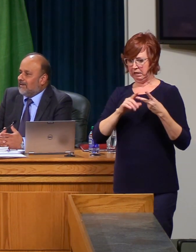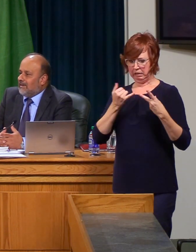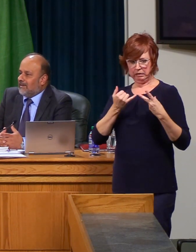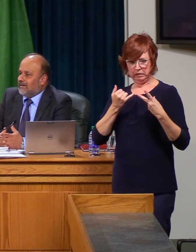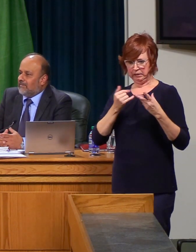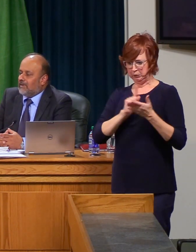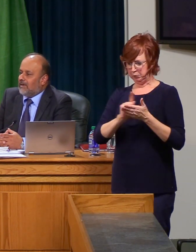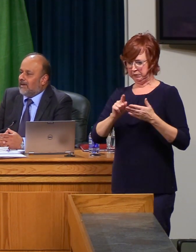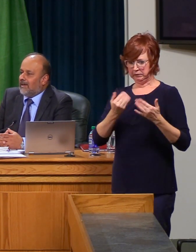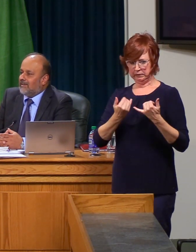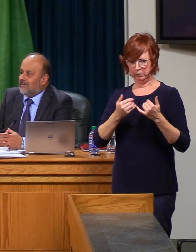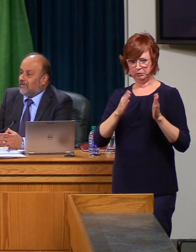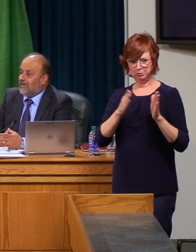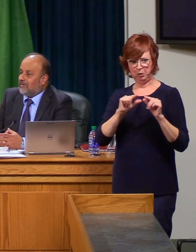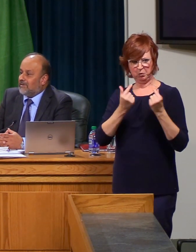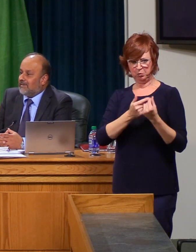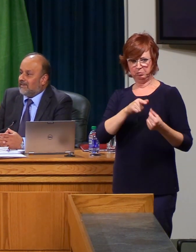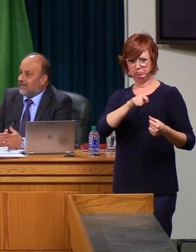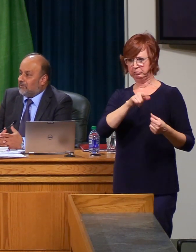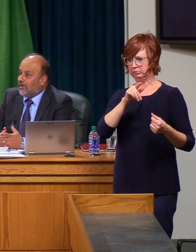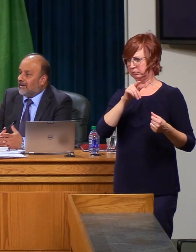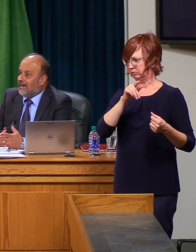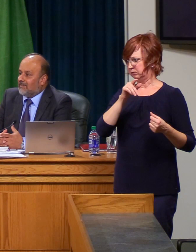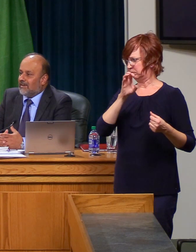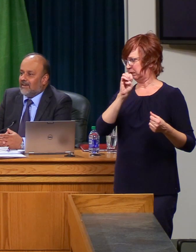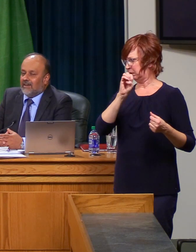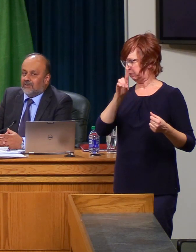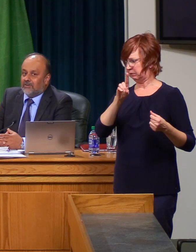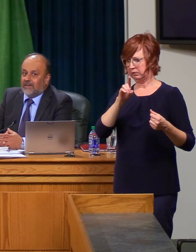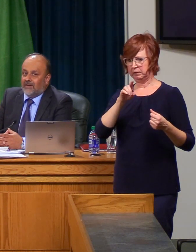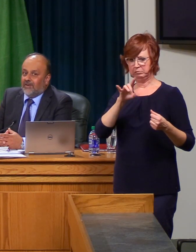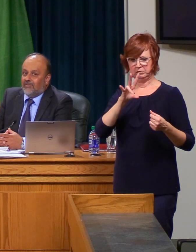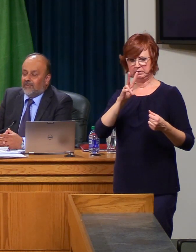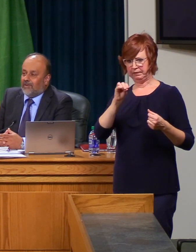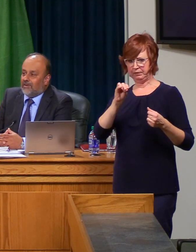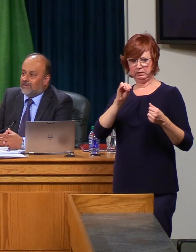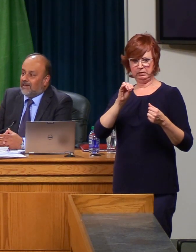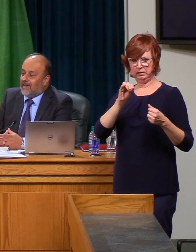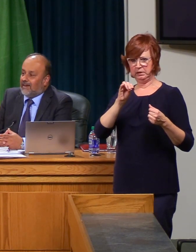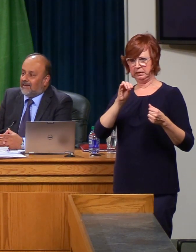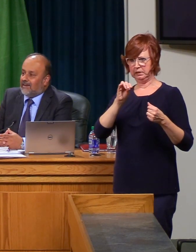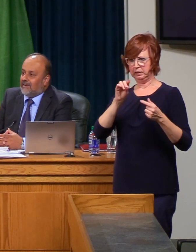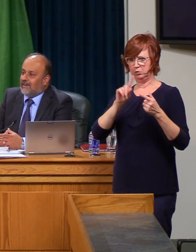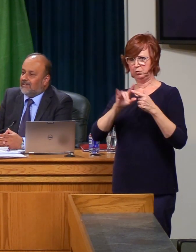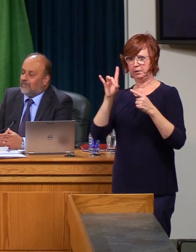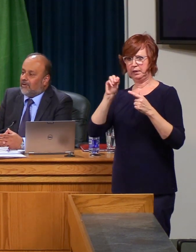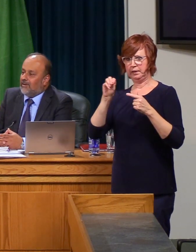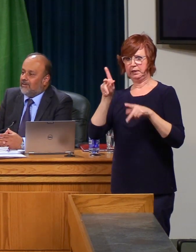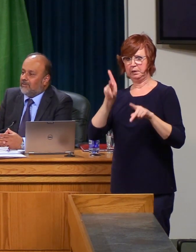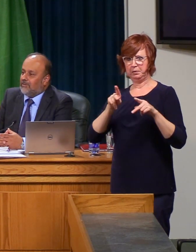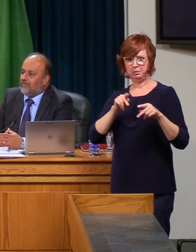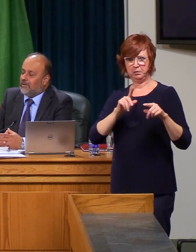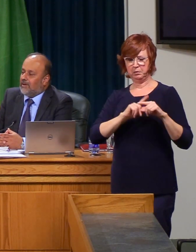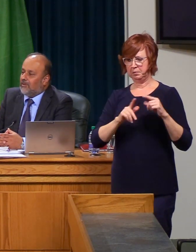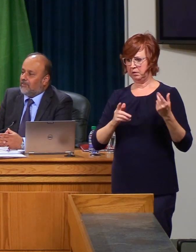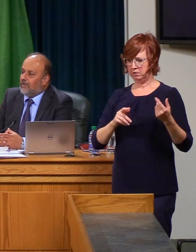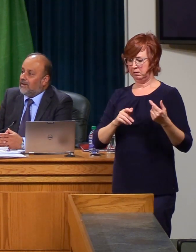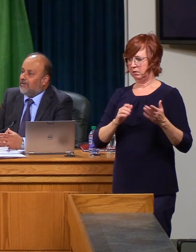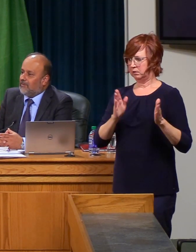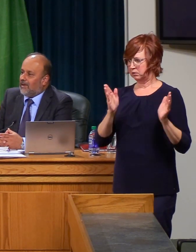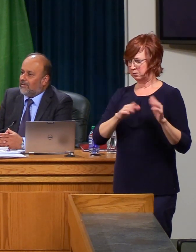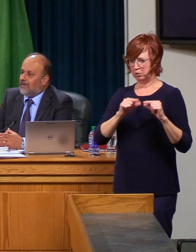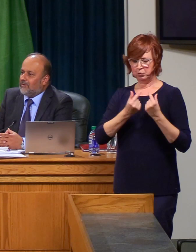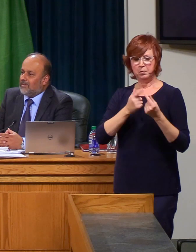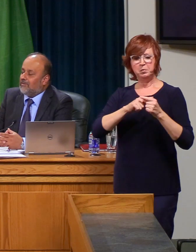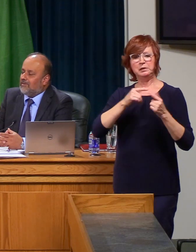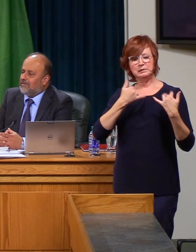people, and there's been transmission in that smaller gathering. So even if you've traveled within Canada, it's important to be aware of where